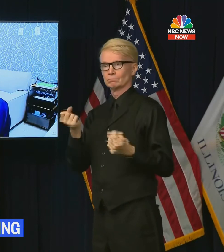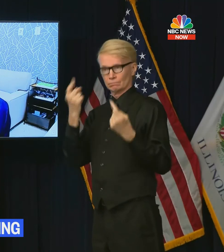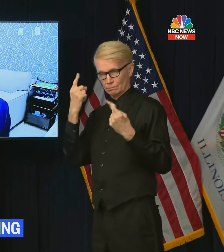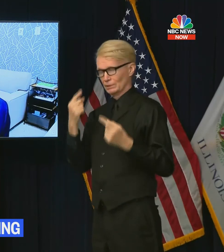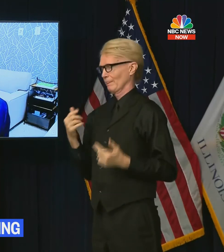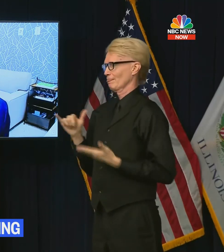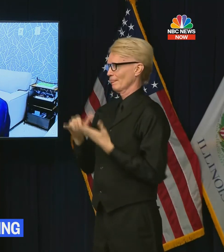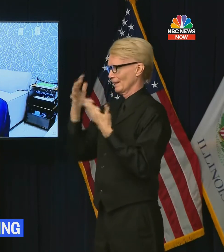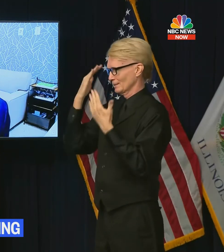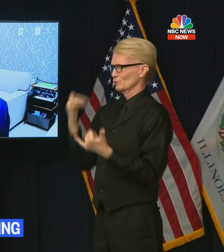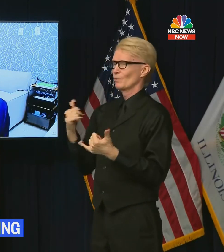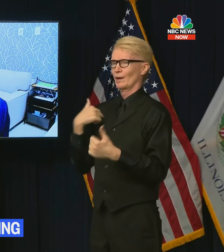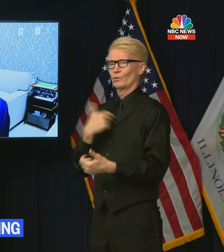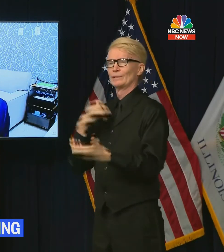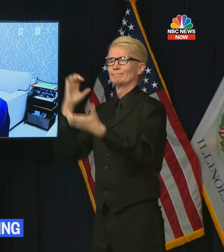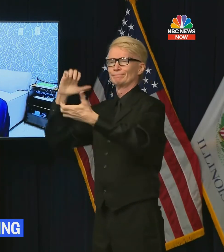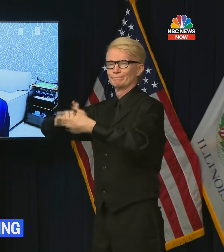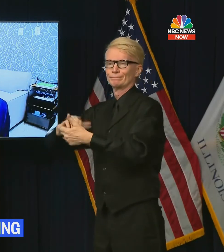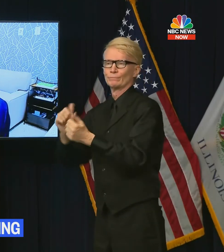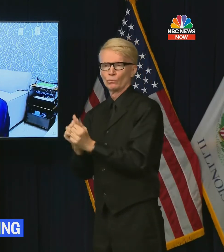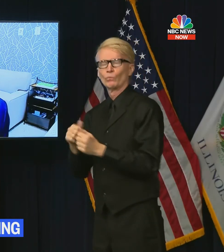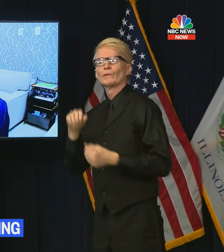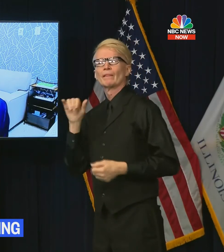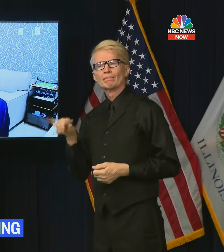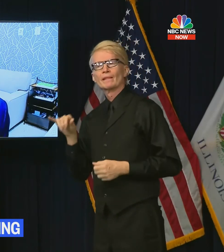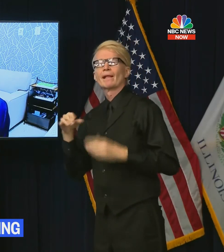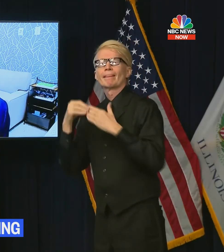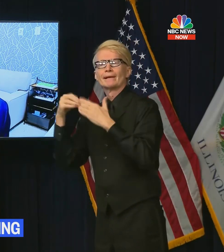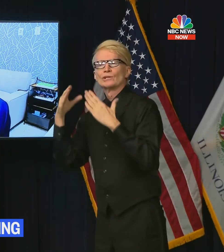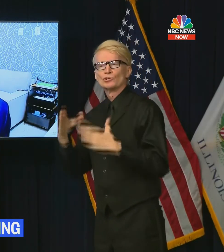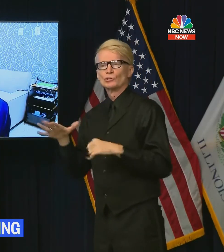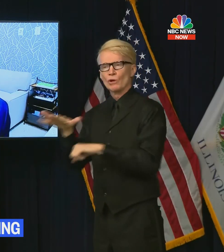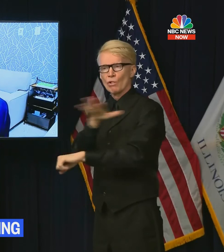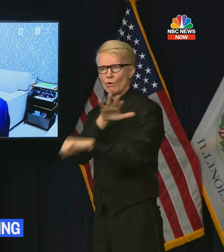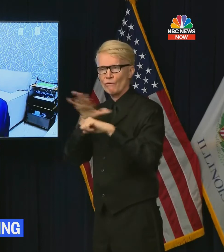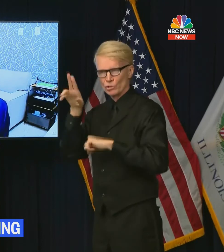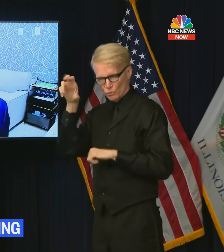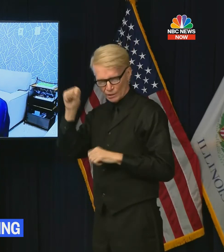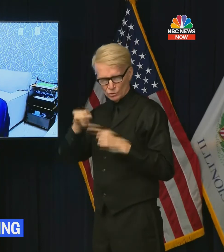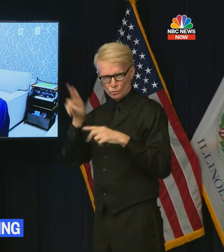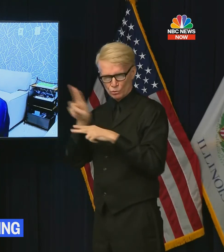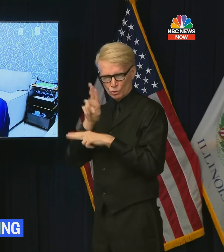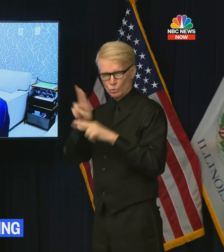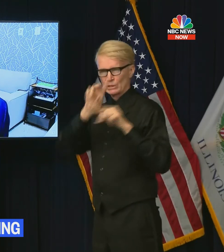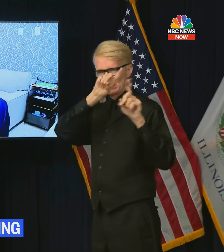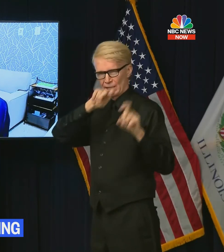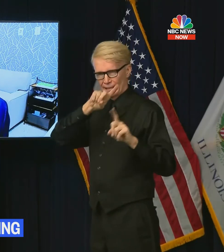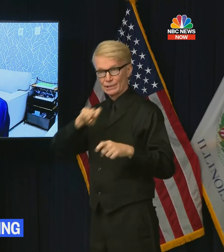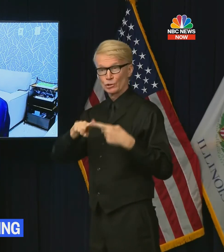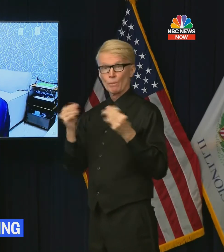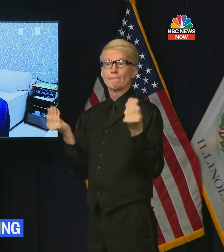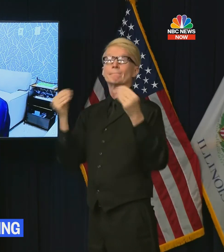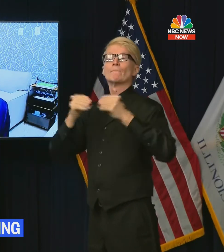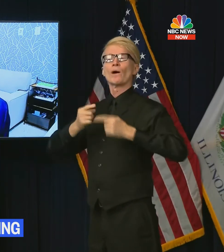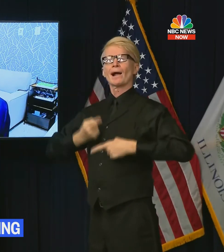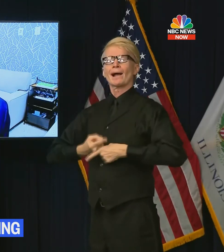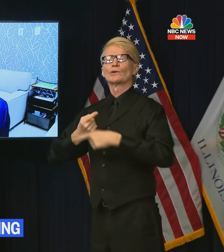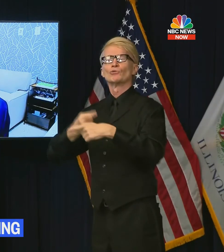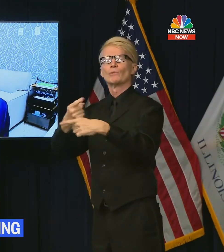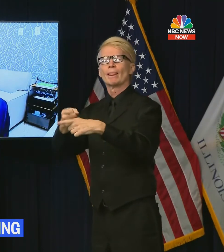along with Martin, to bring together leaders around the country to use testing as a strategy to more actively